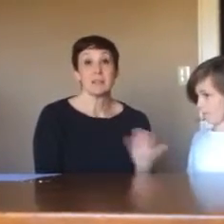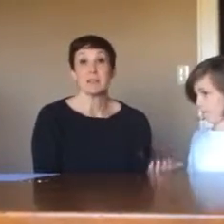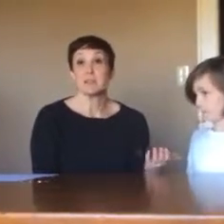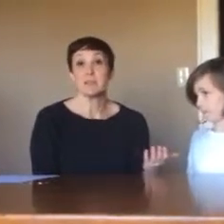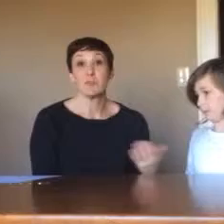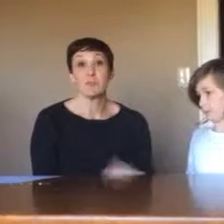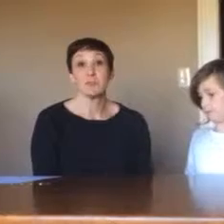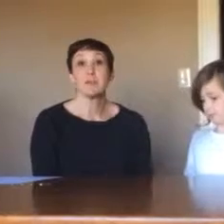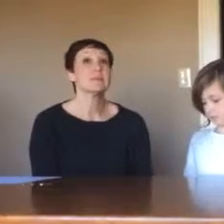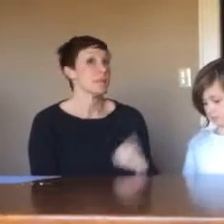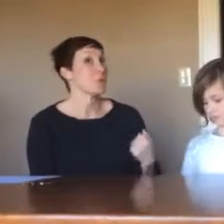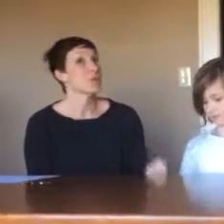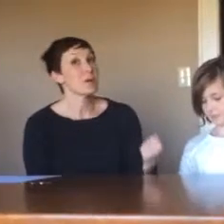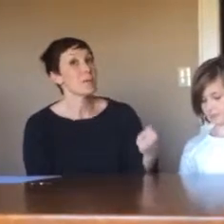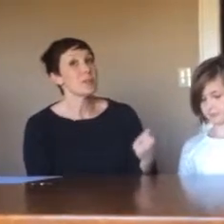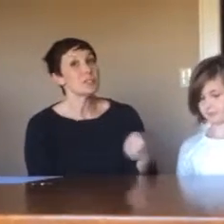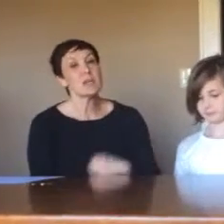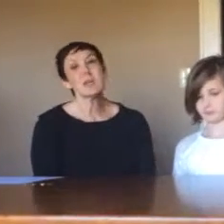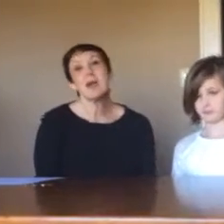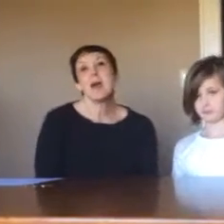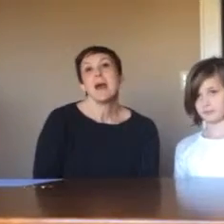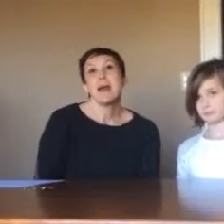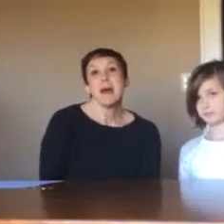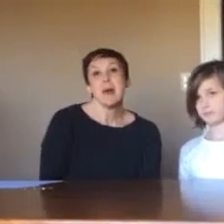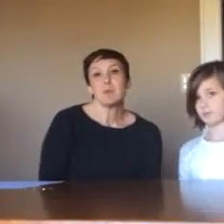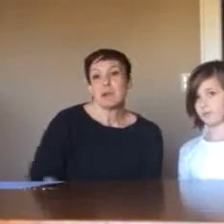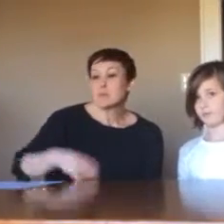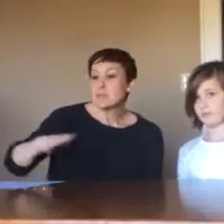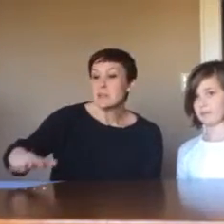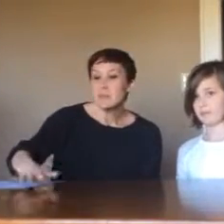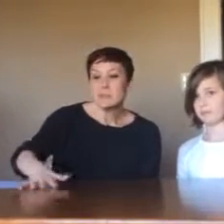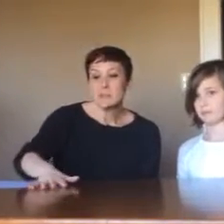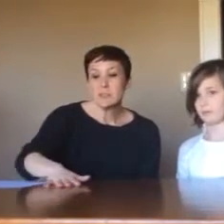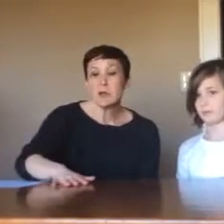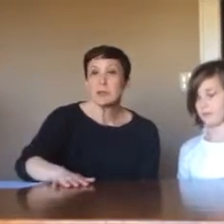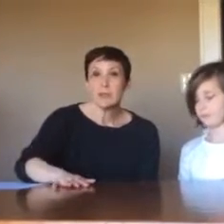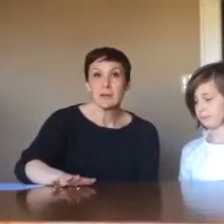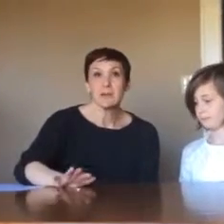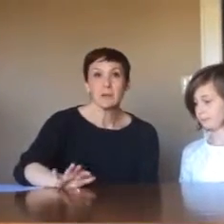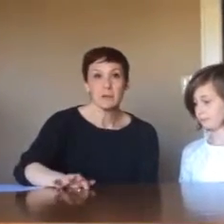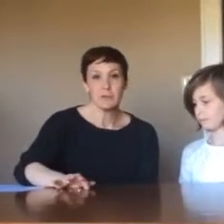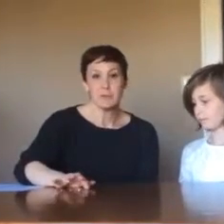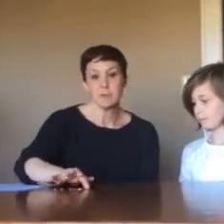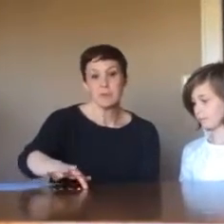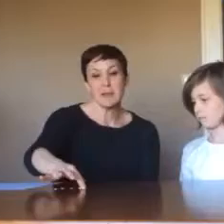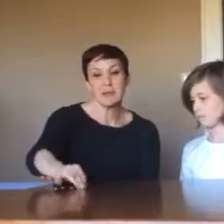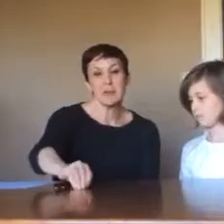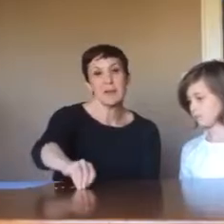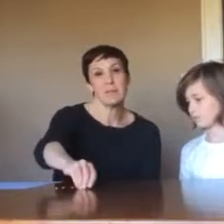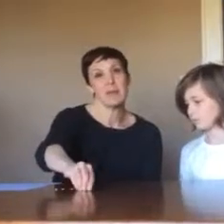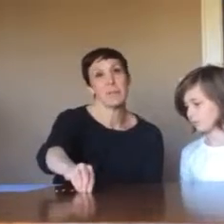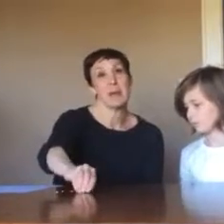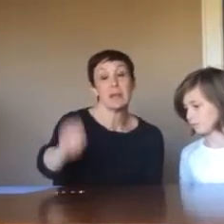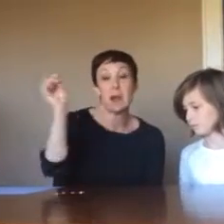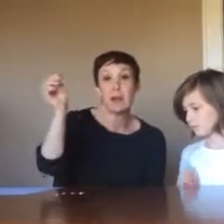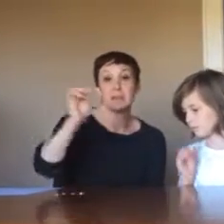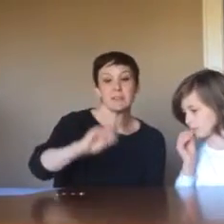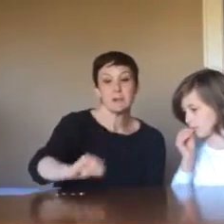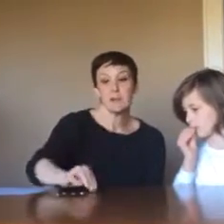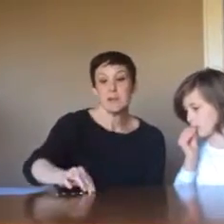positive reinforcement. So great matching. And we're also going to use a token reinforcement of a penny on. So